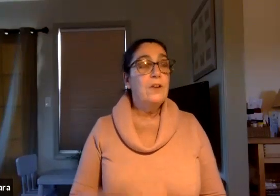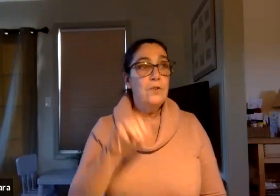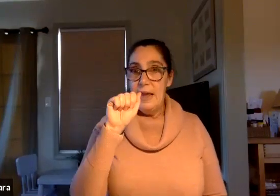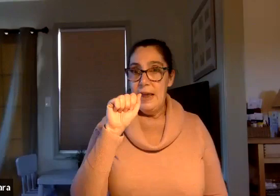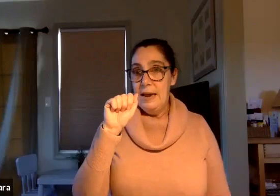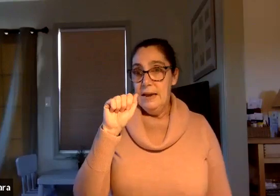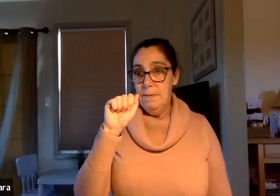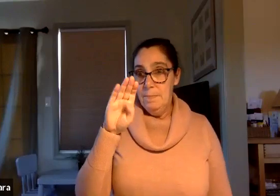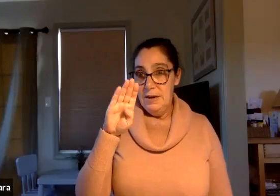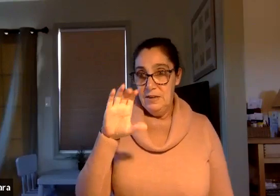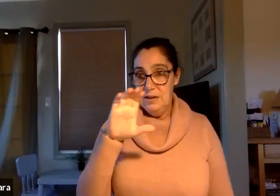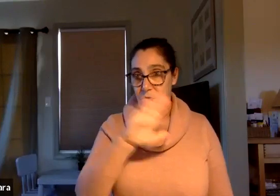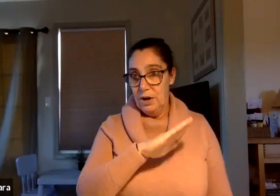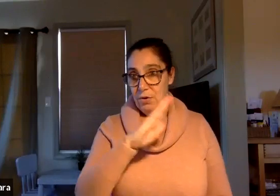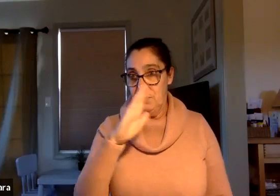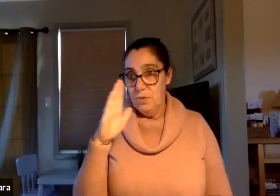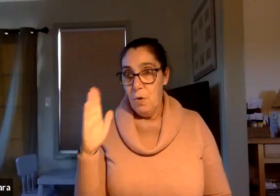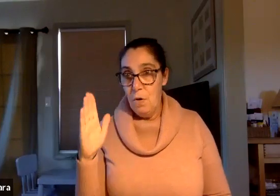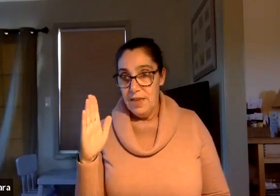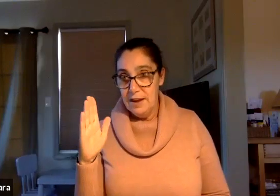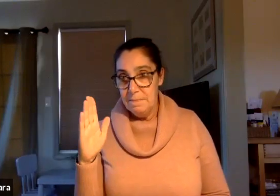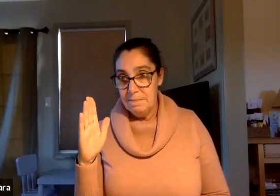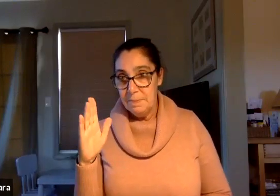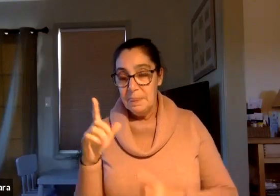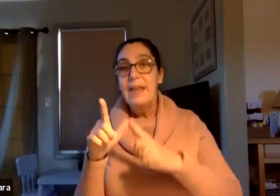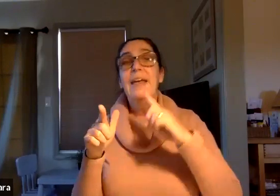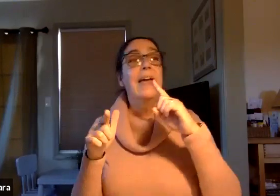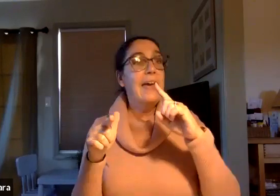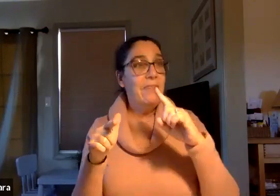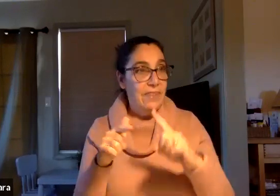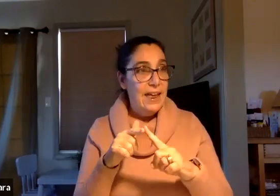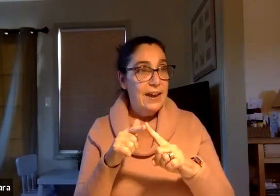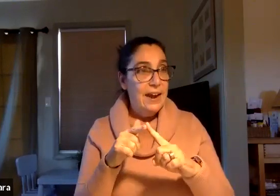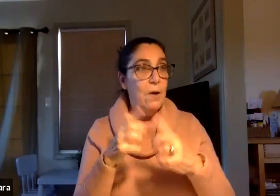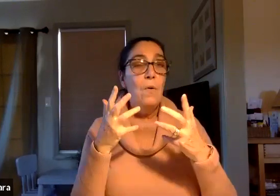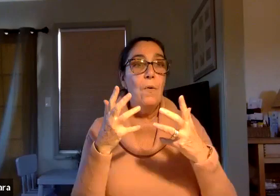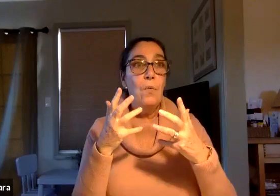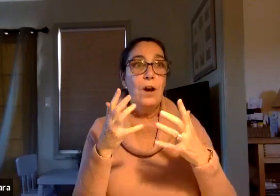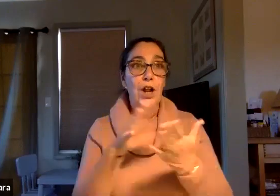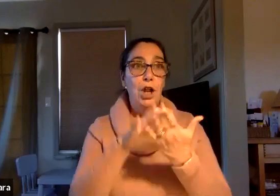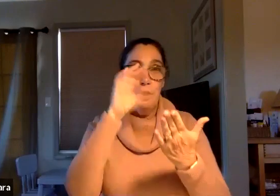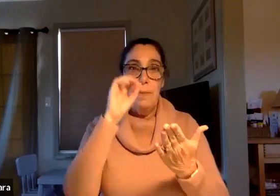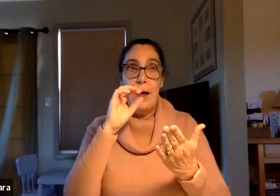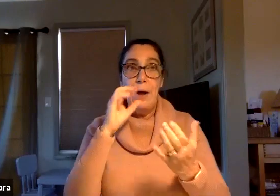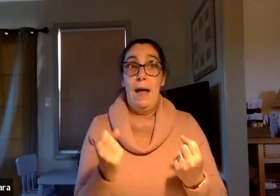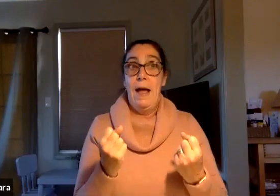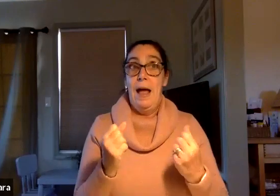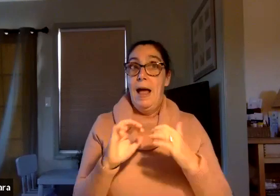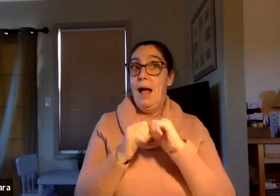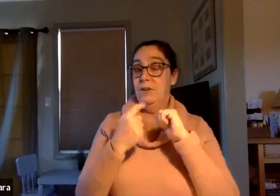do the ABCs. We're going to go through the whole thing, and then we're going to learn about how to